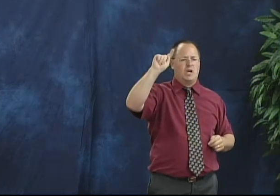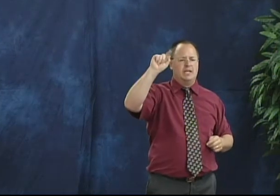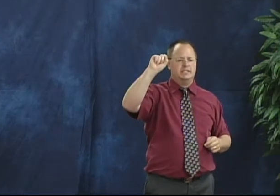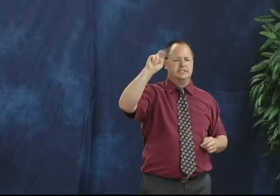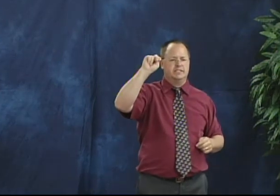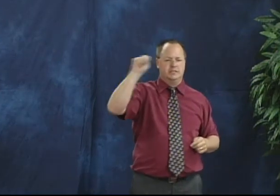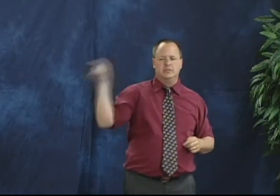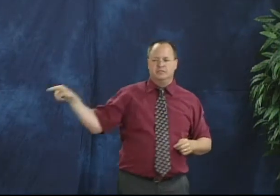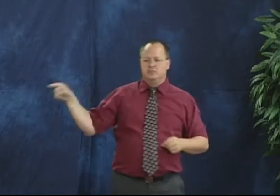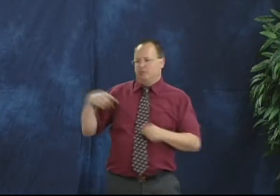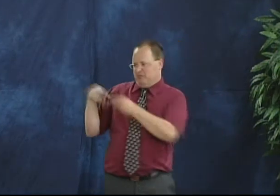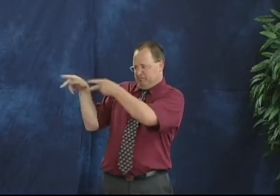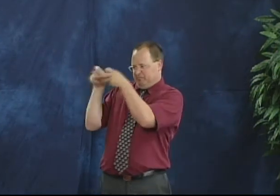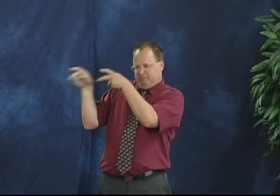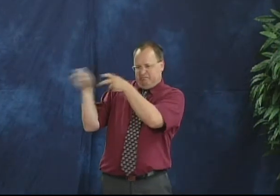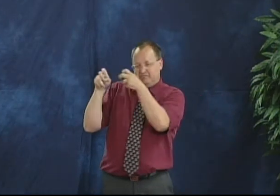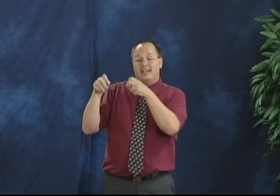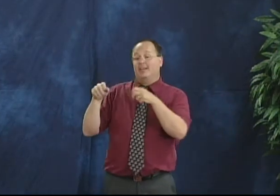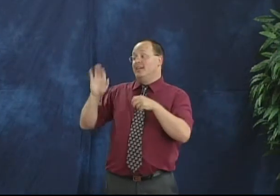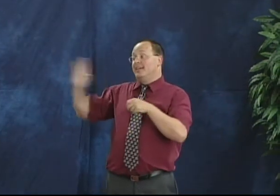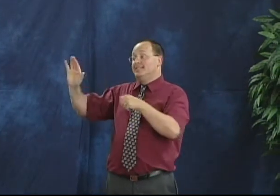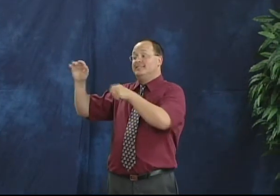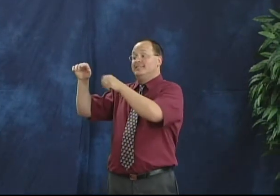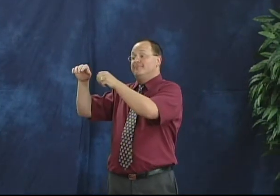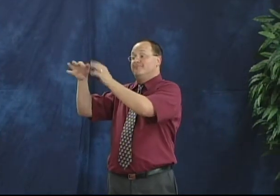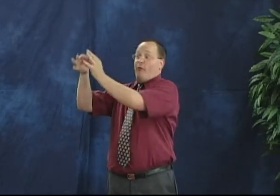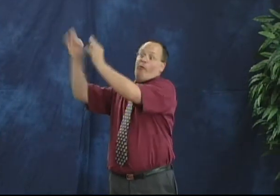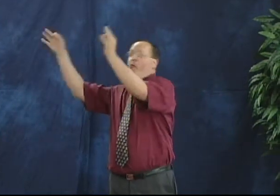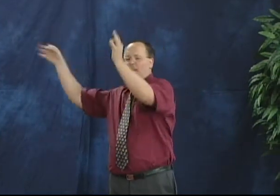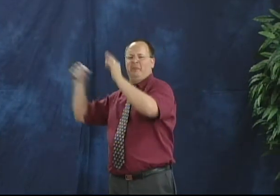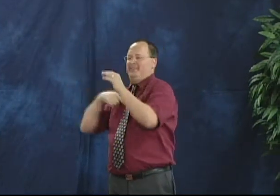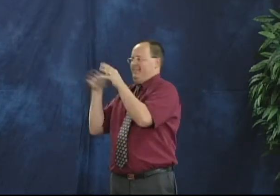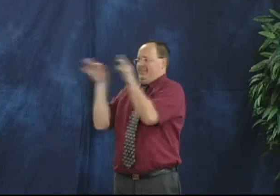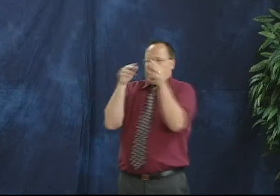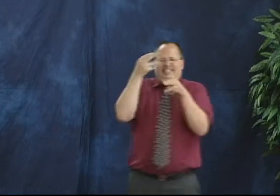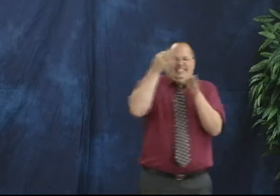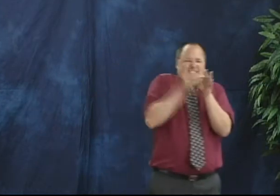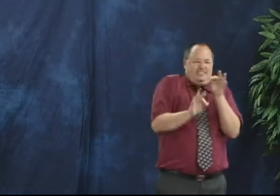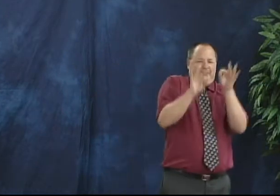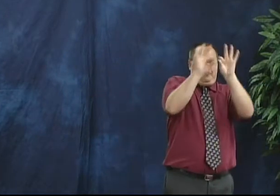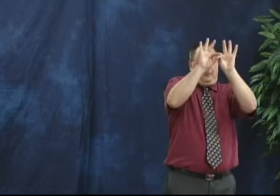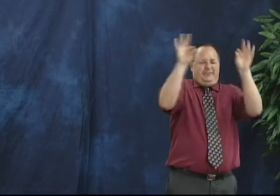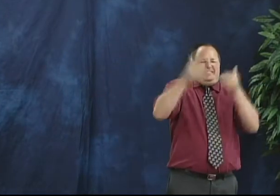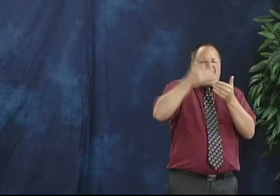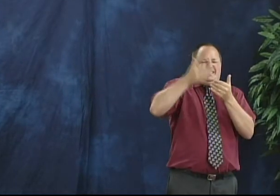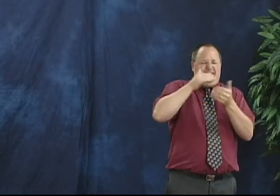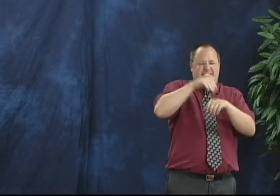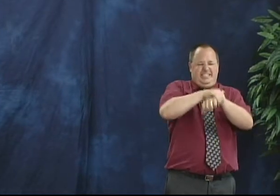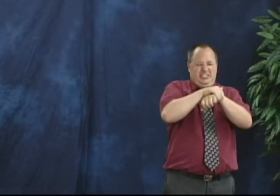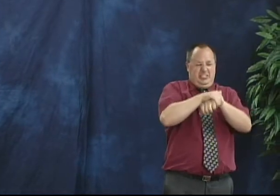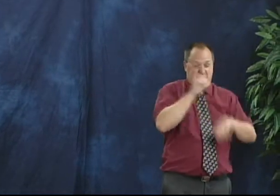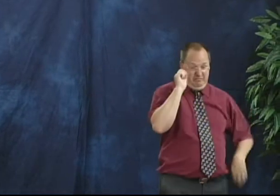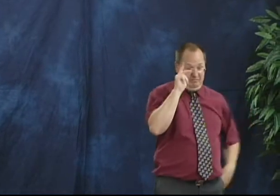And I've taken these four things that poor in spirit does not mean from Thomas Watson